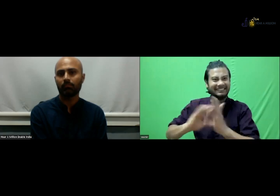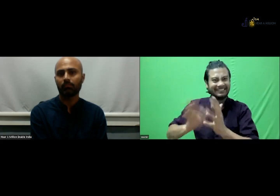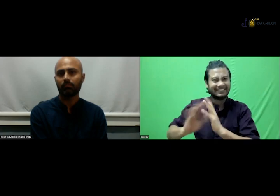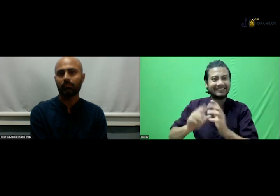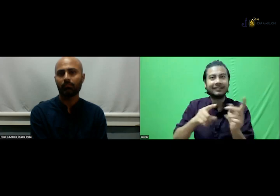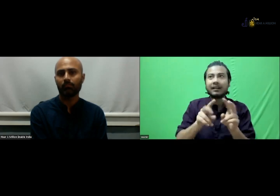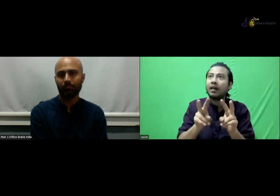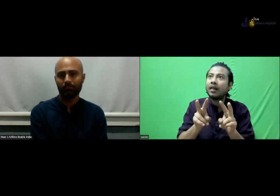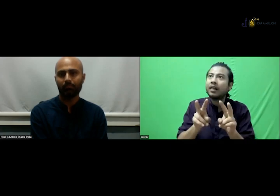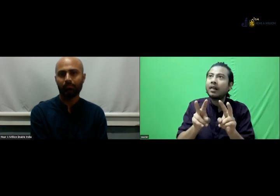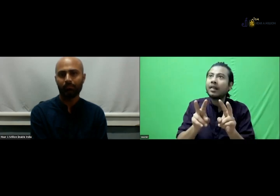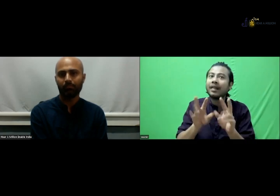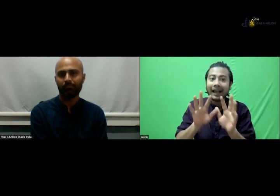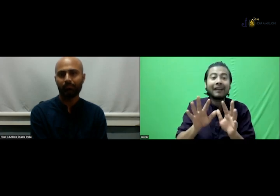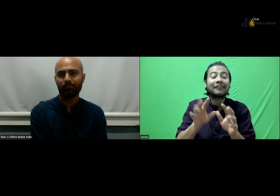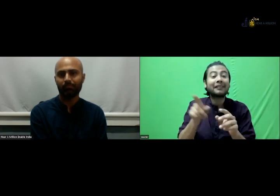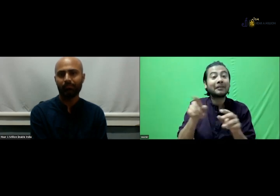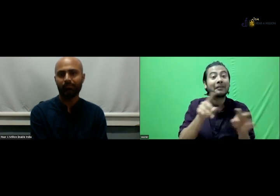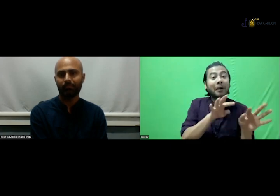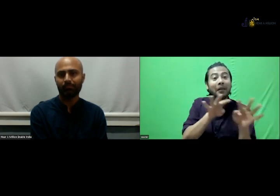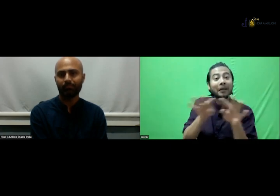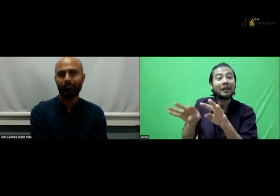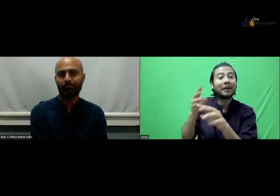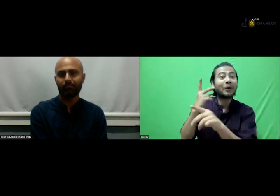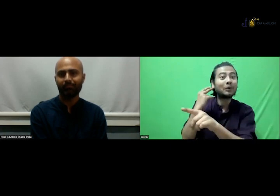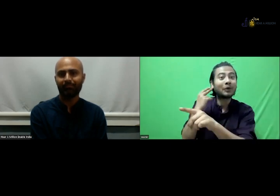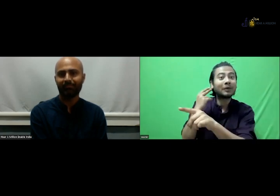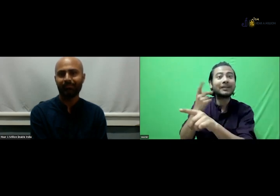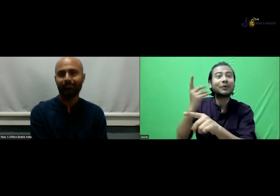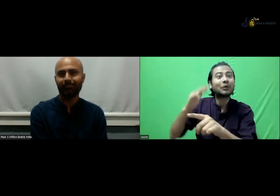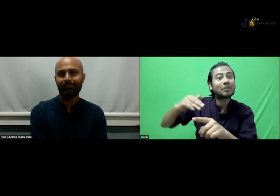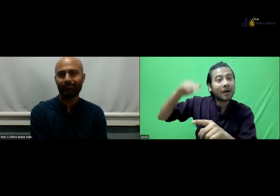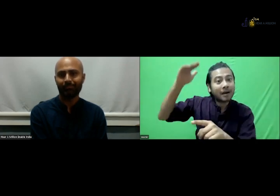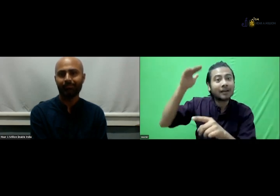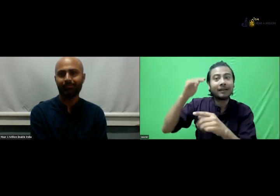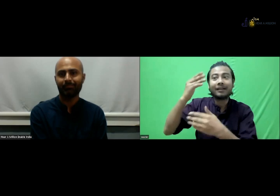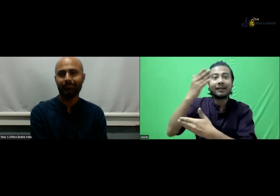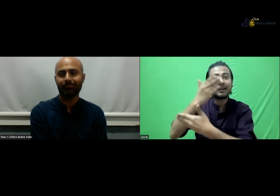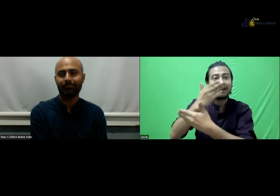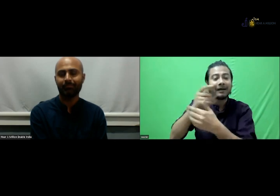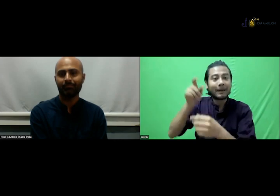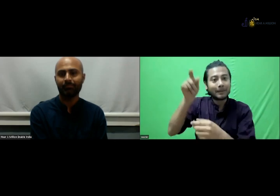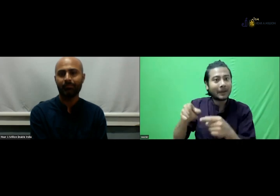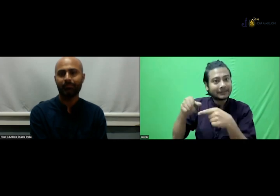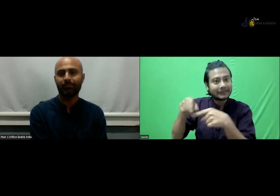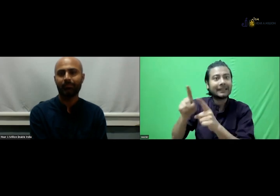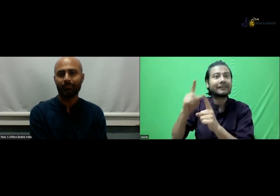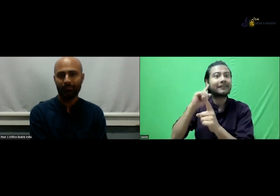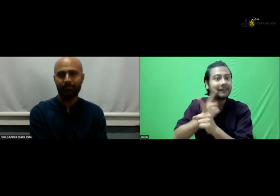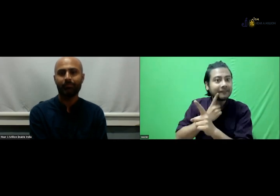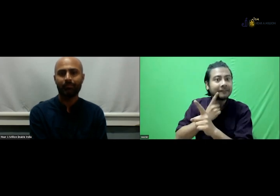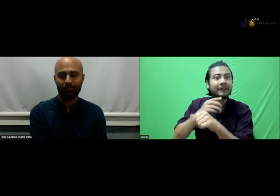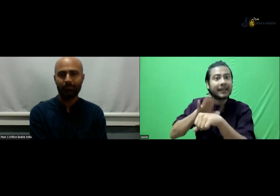in the colleges, and when she's signing, other people would be staring at her. So Sudamni,